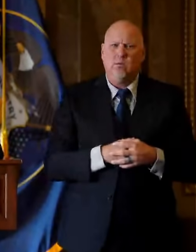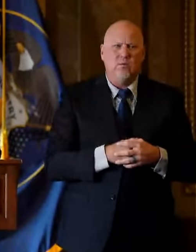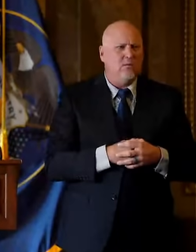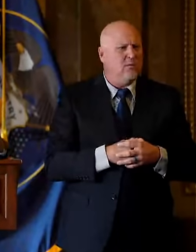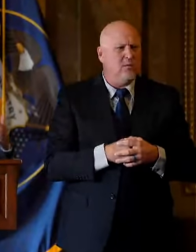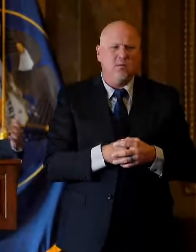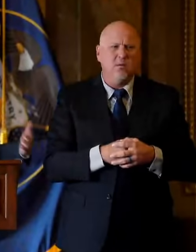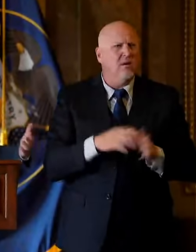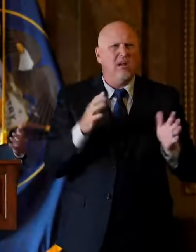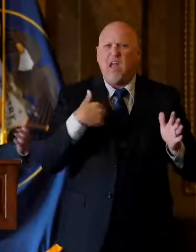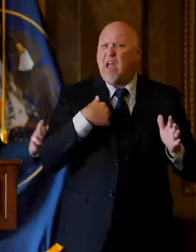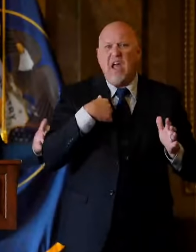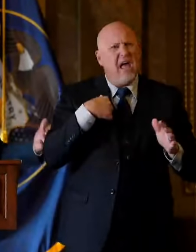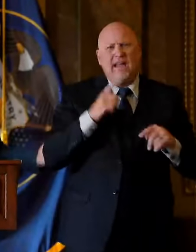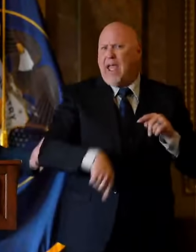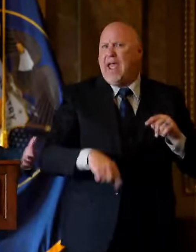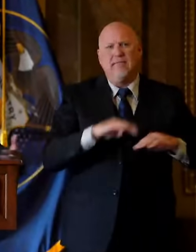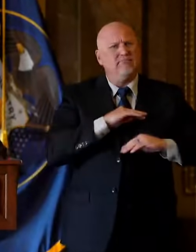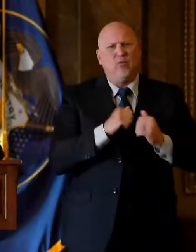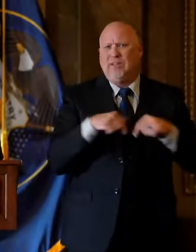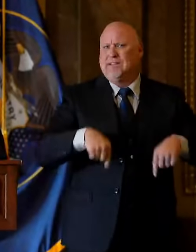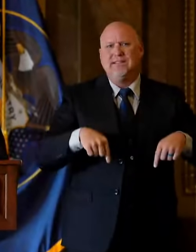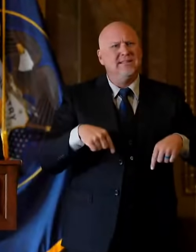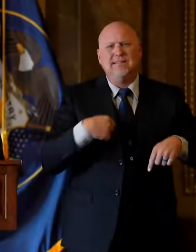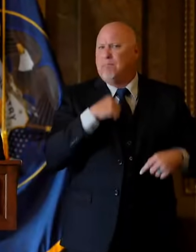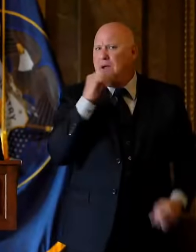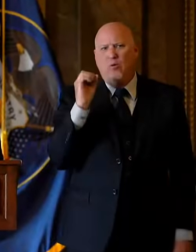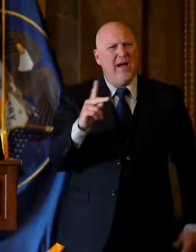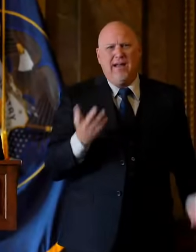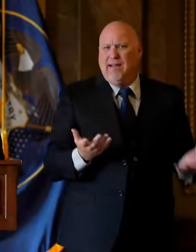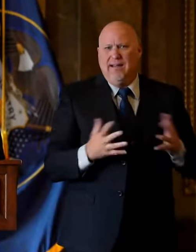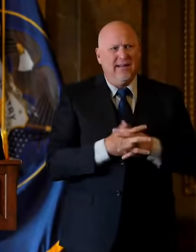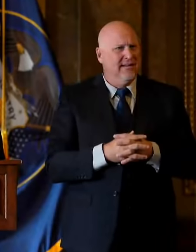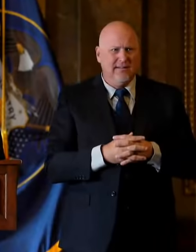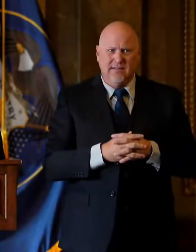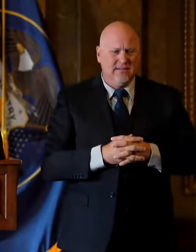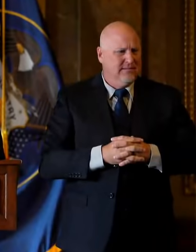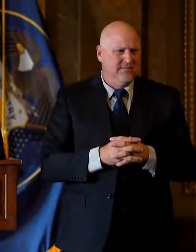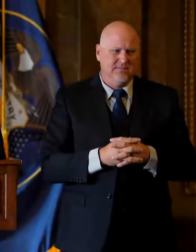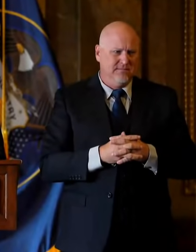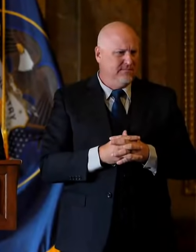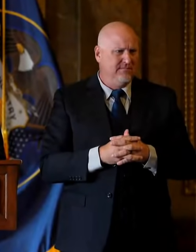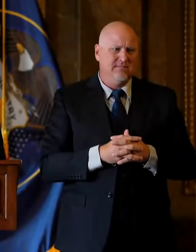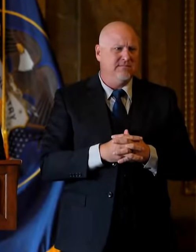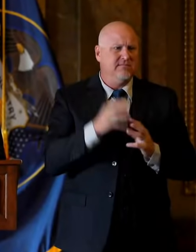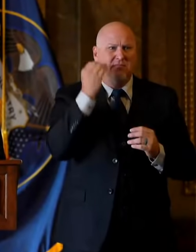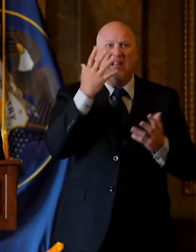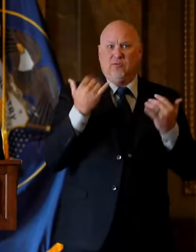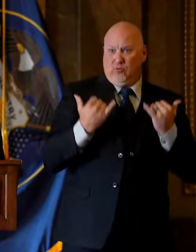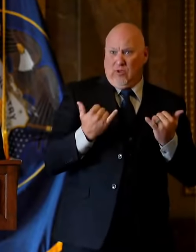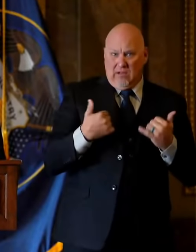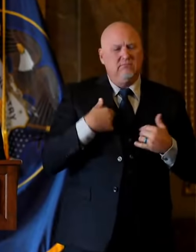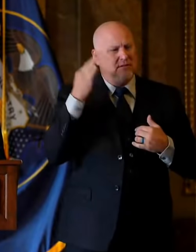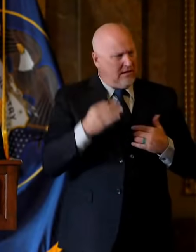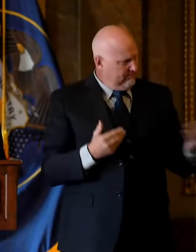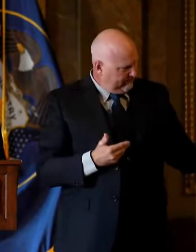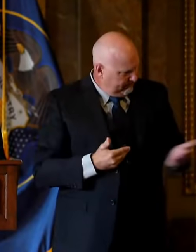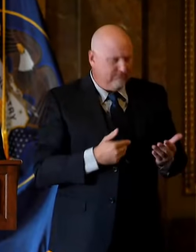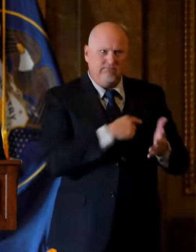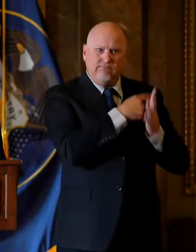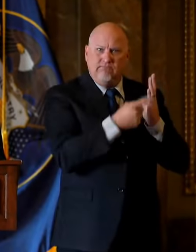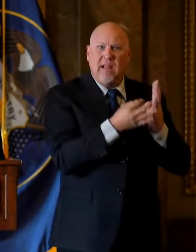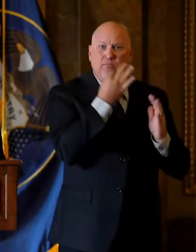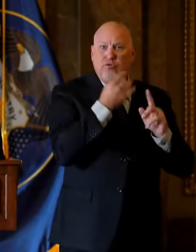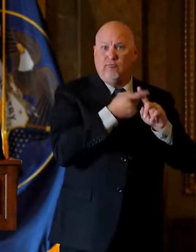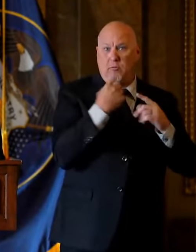So today we're here. We have our experts from the health department who are here with us, as well